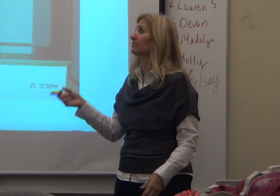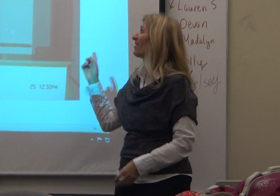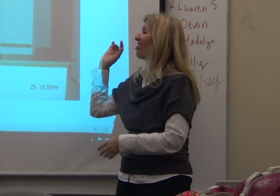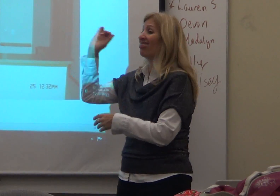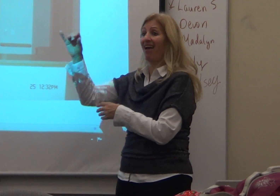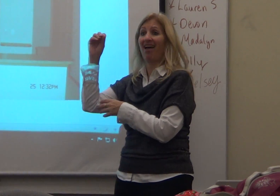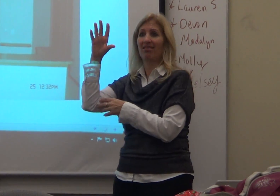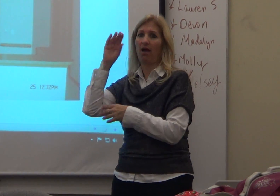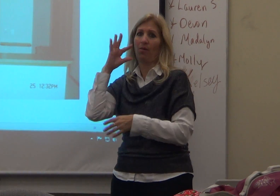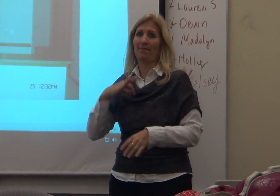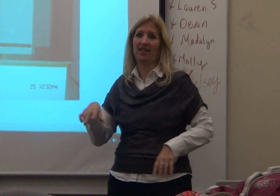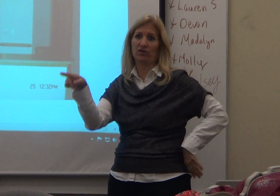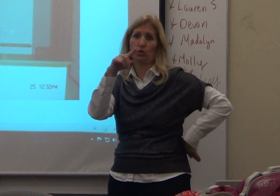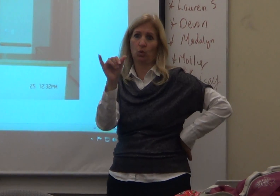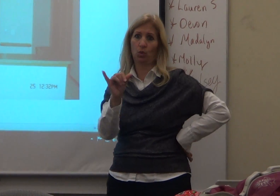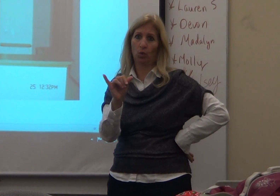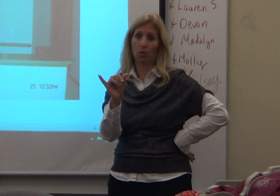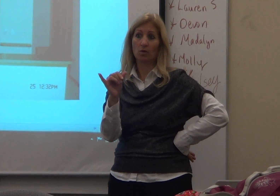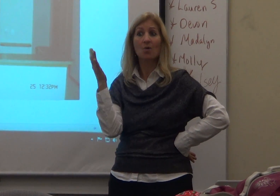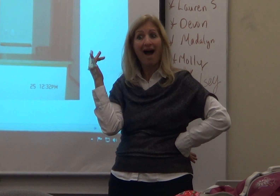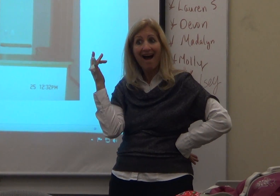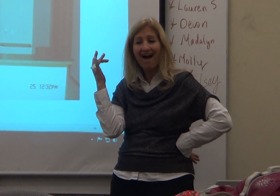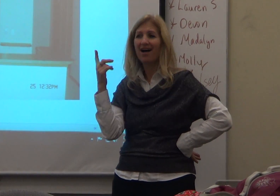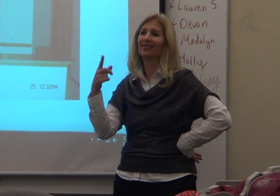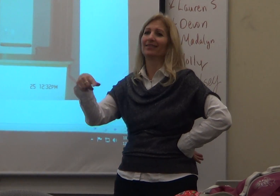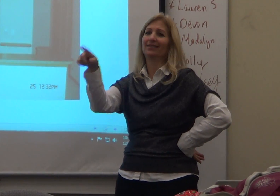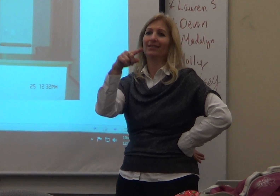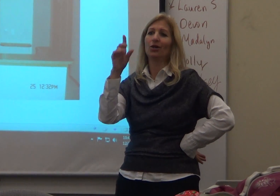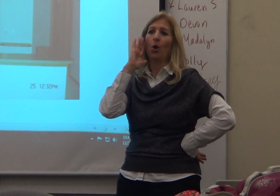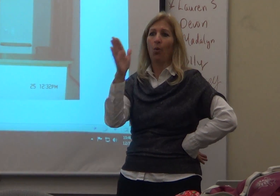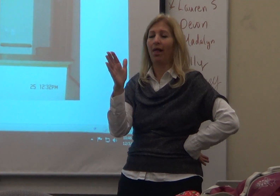possibility, say that your hearing depletes, and this will be a benefit for all of you.